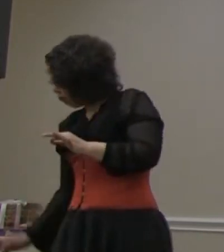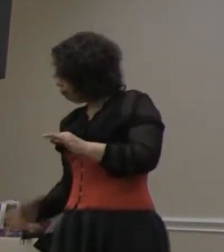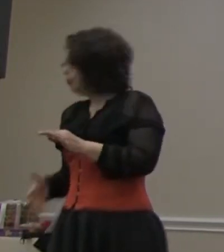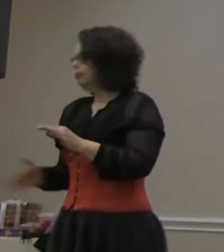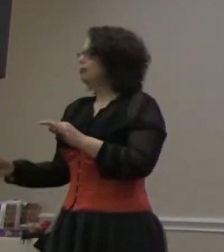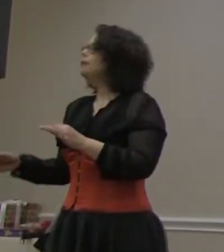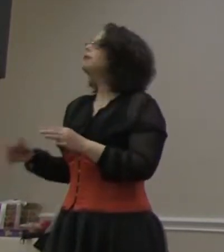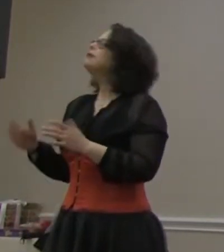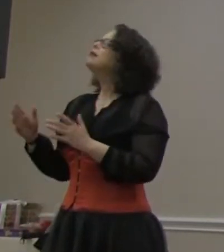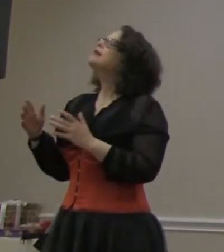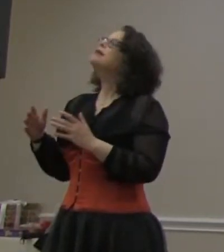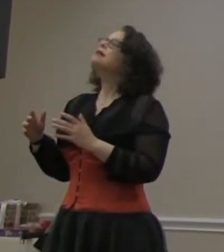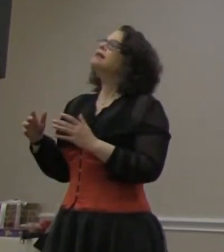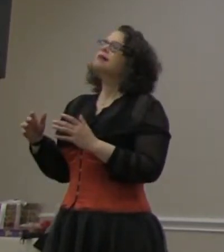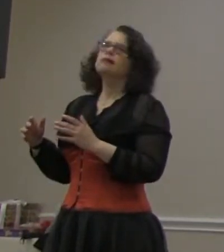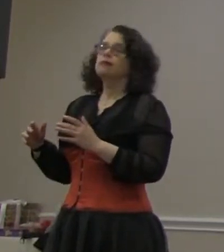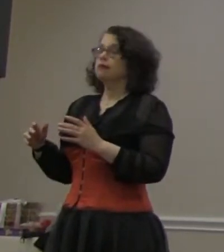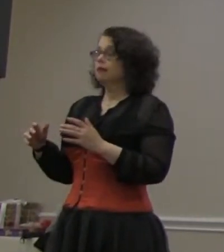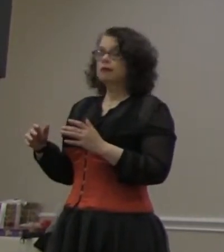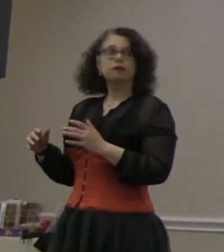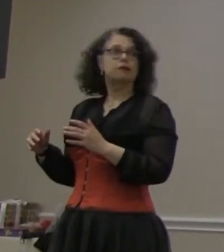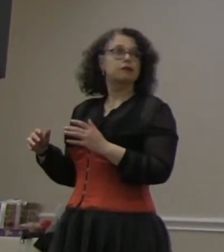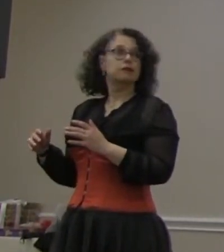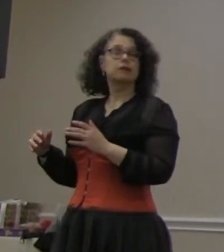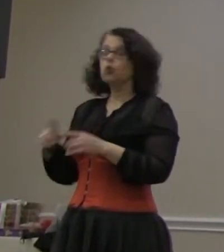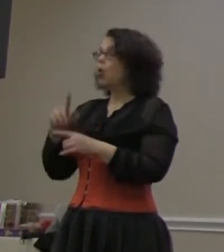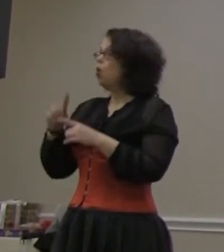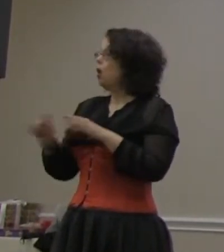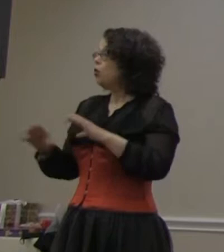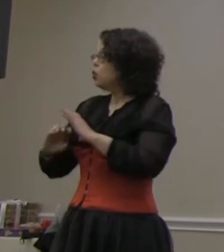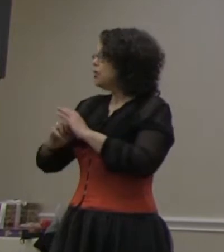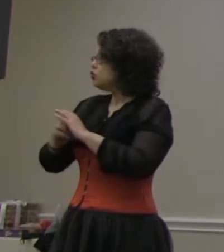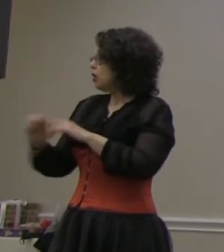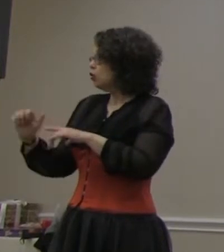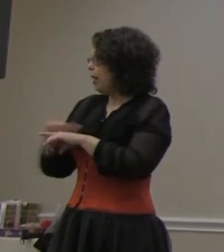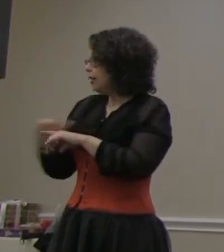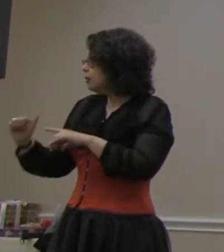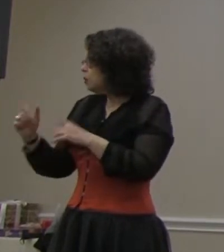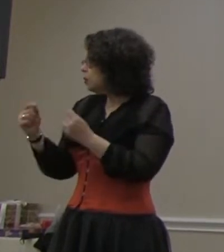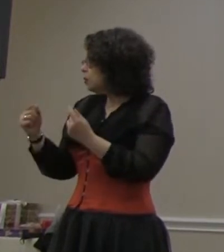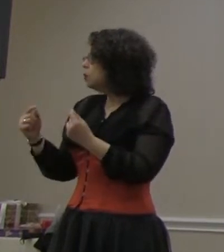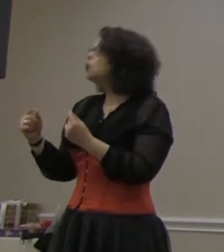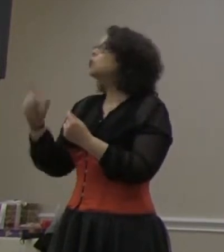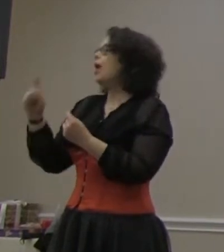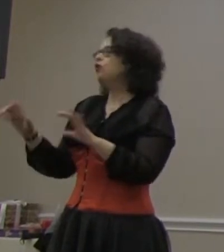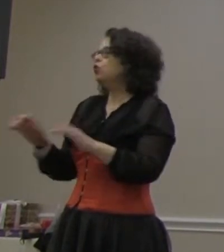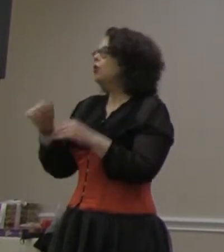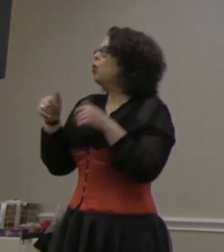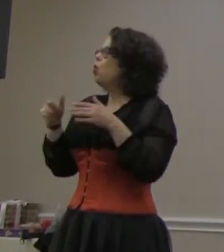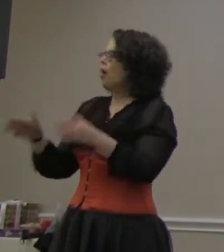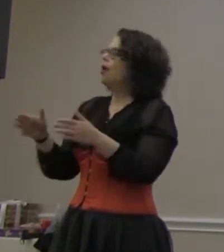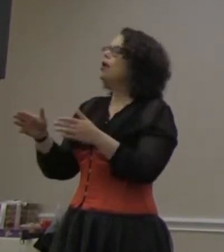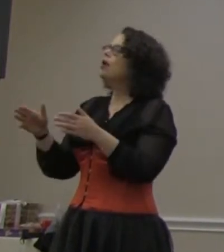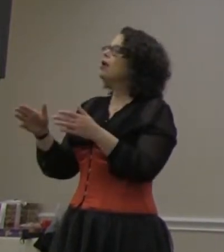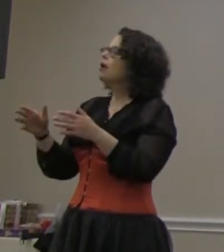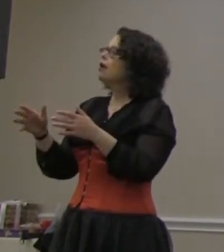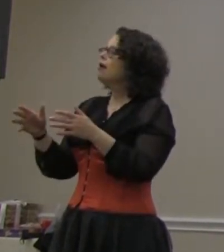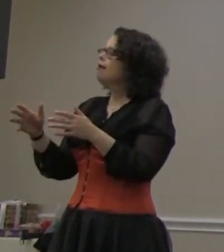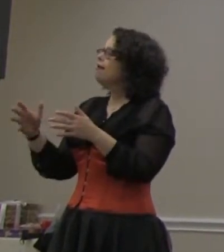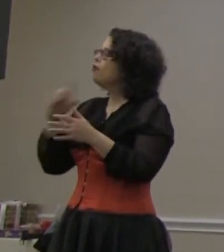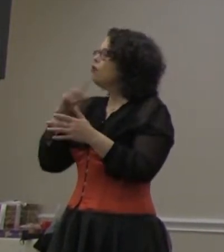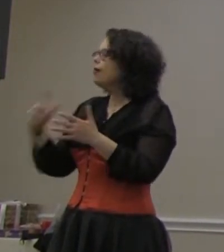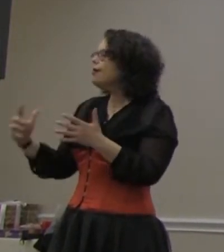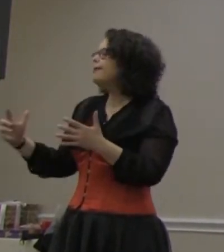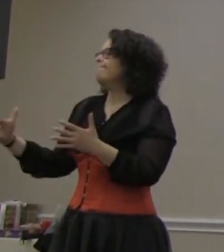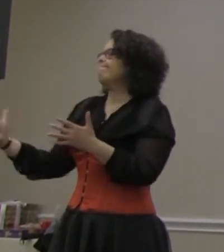that in order that when we do these intersectional practices, we have to do so in a way that